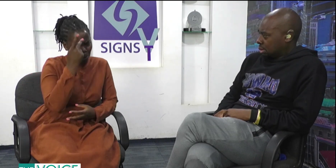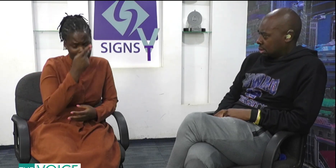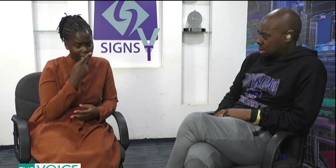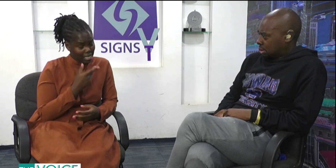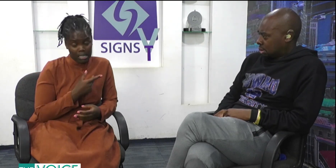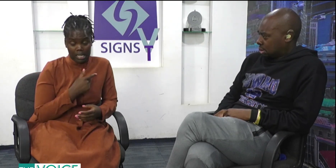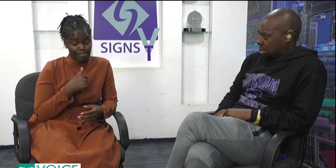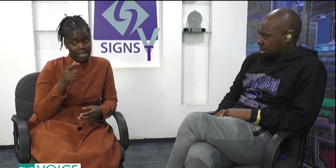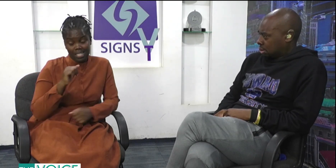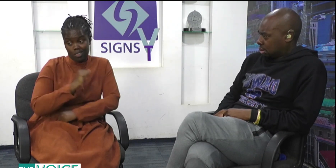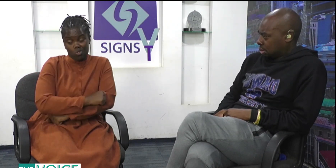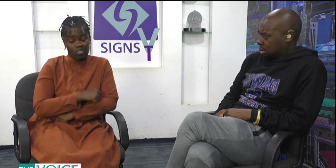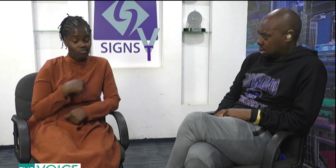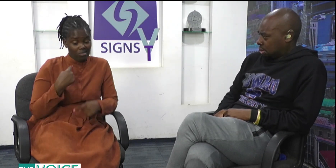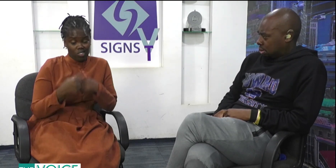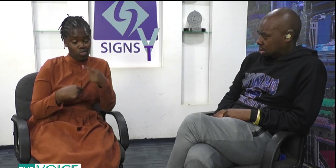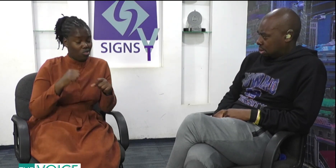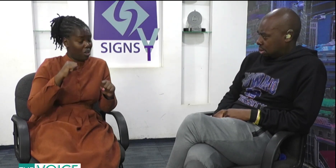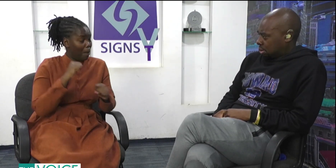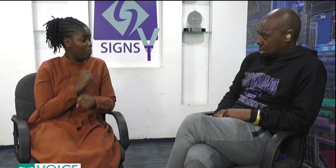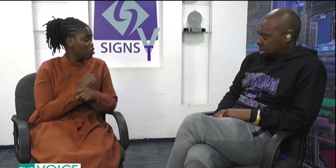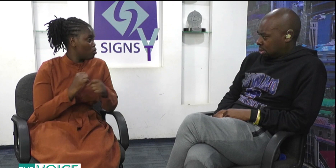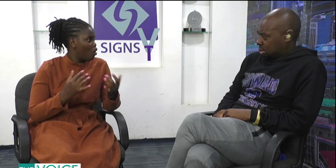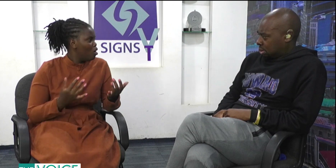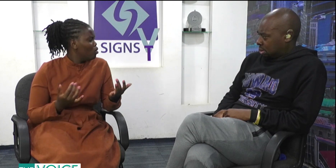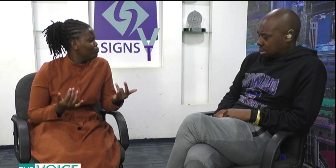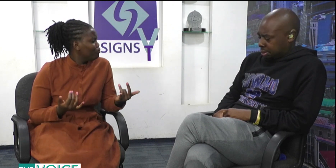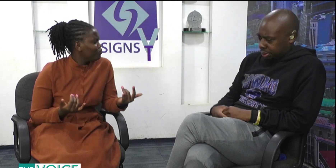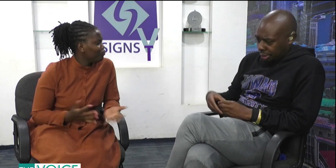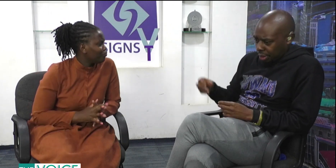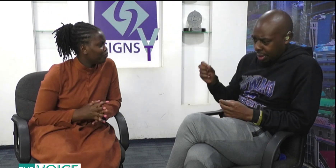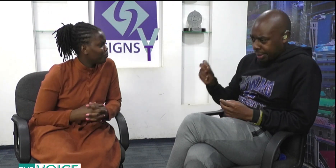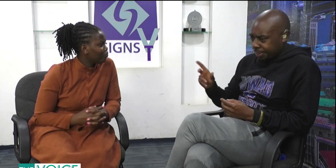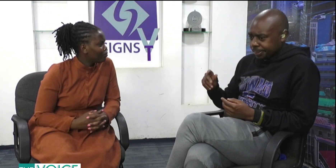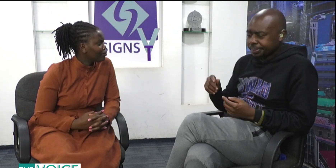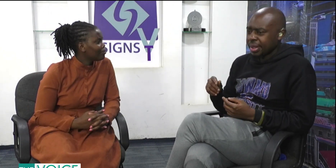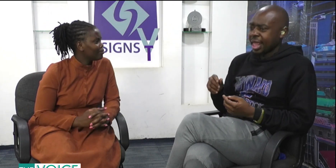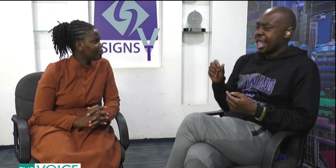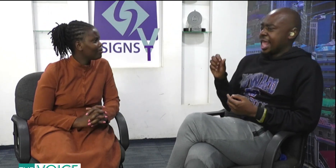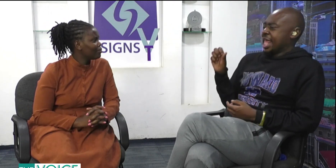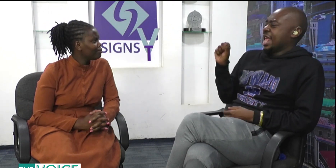and you feel like you don't have the confidence, what happened?